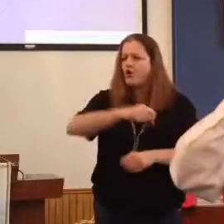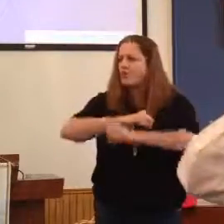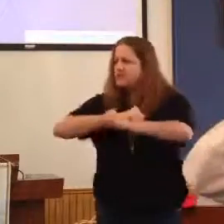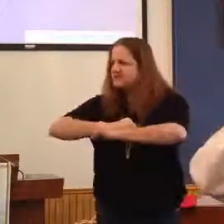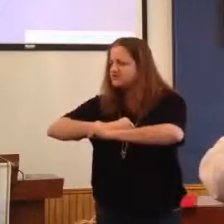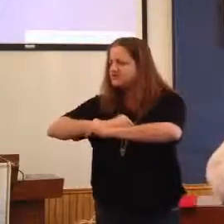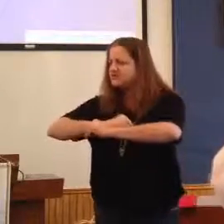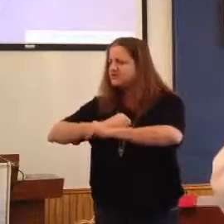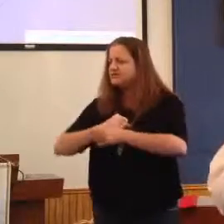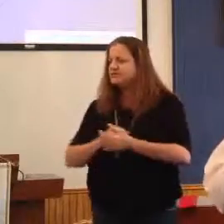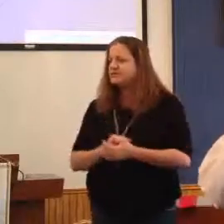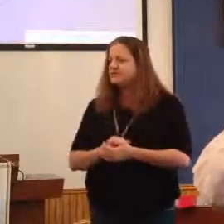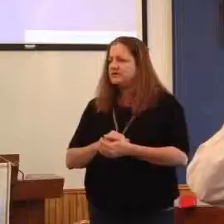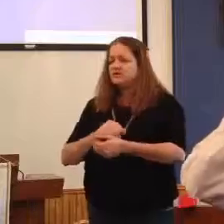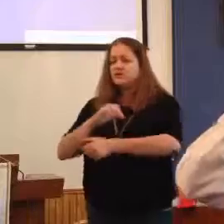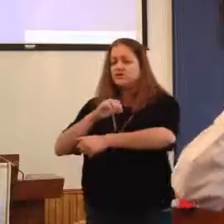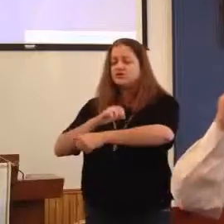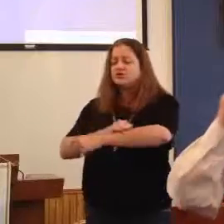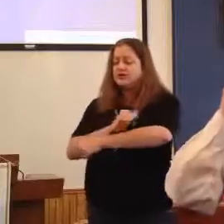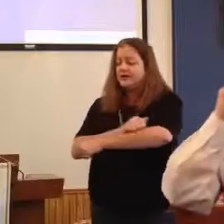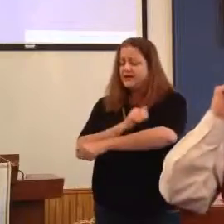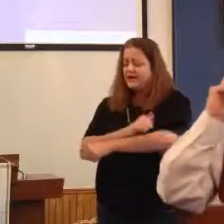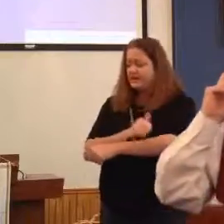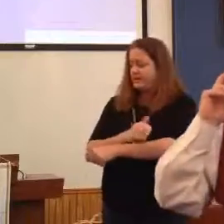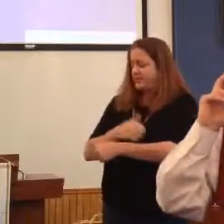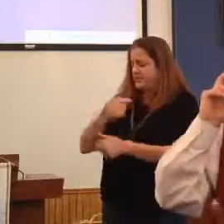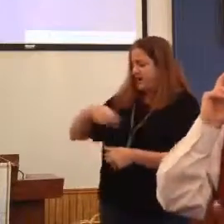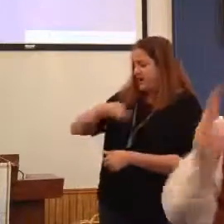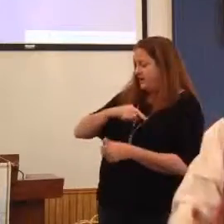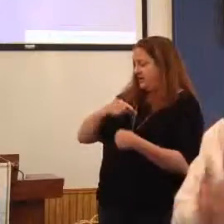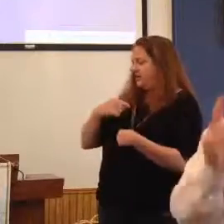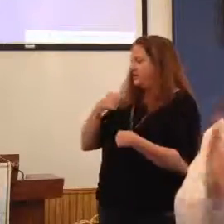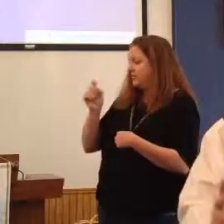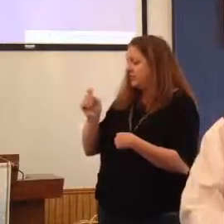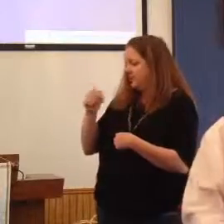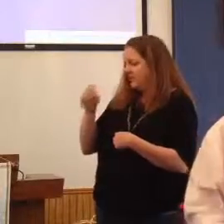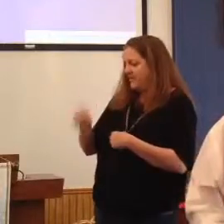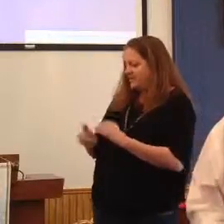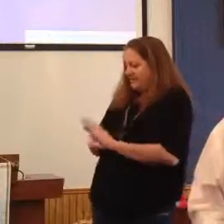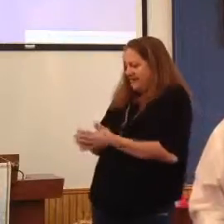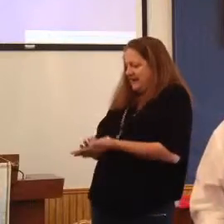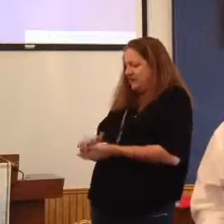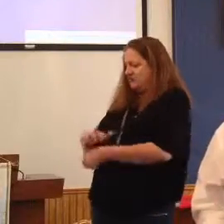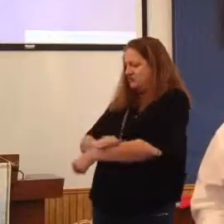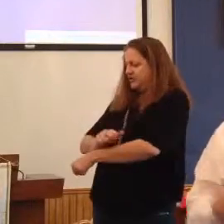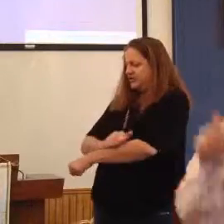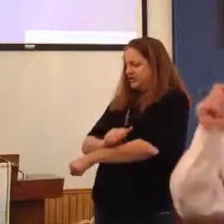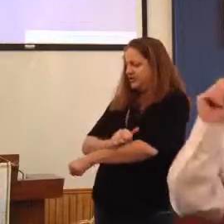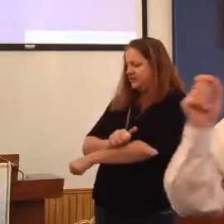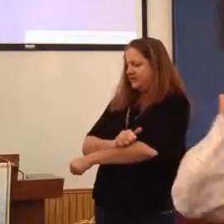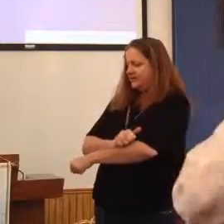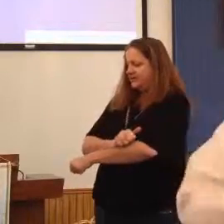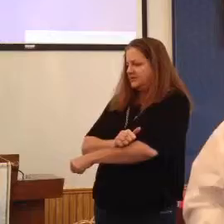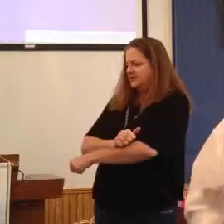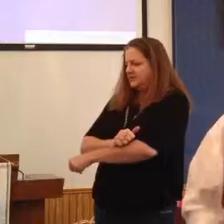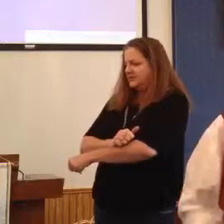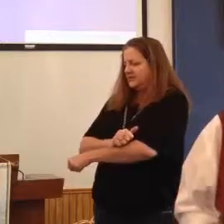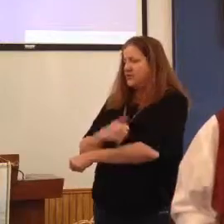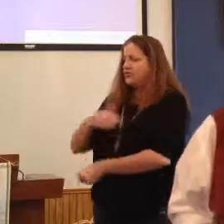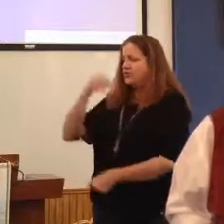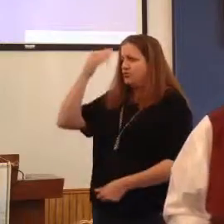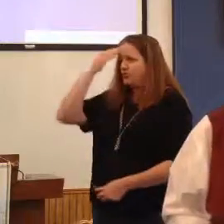We need to think of sheep, we need to be sheep who know our